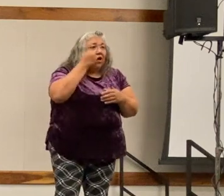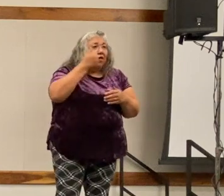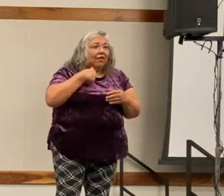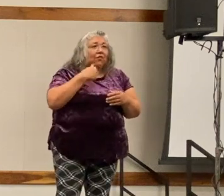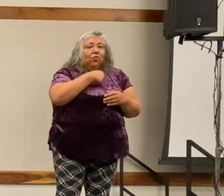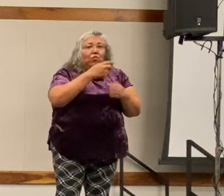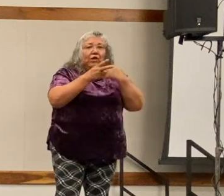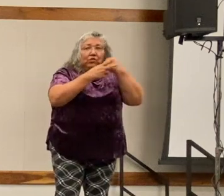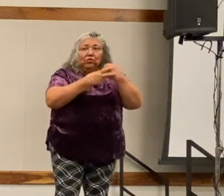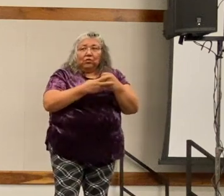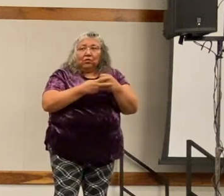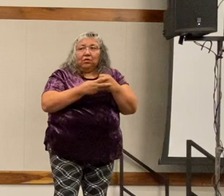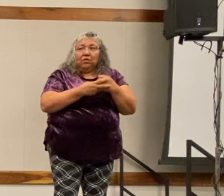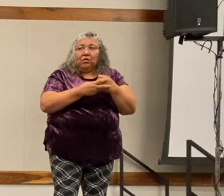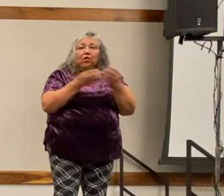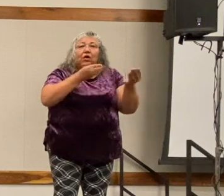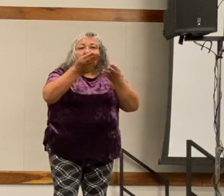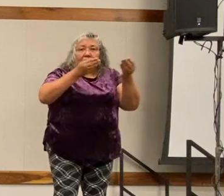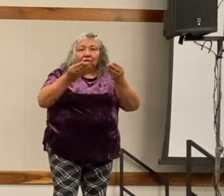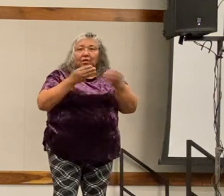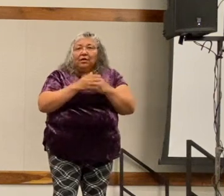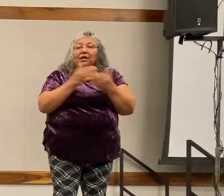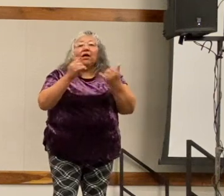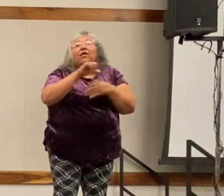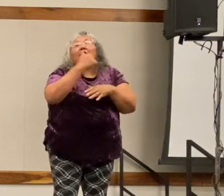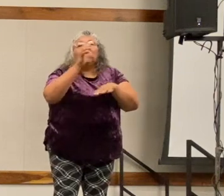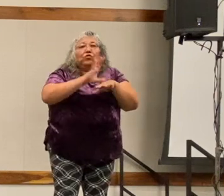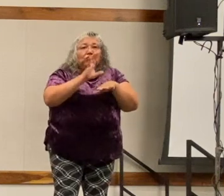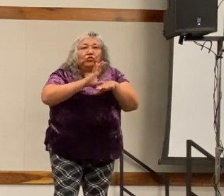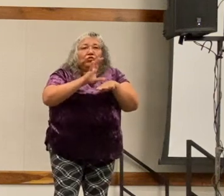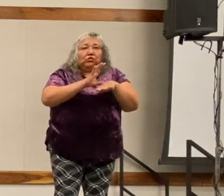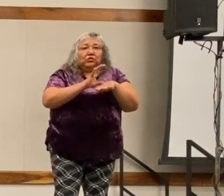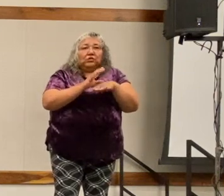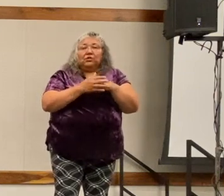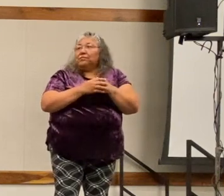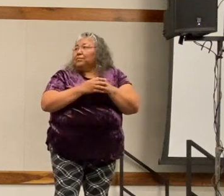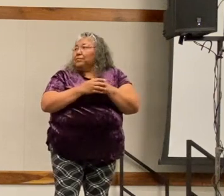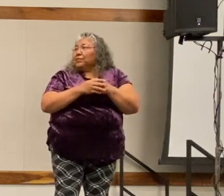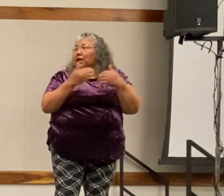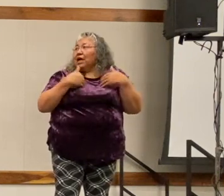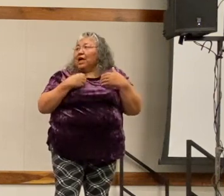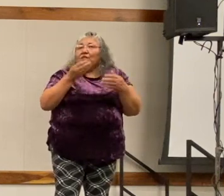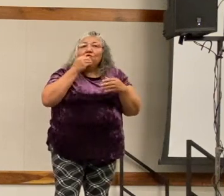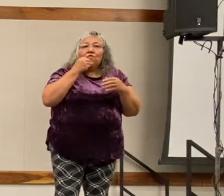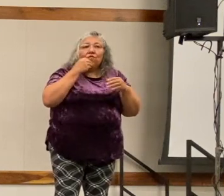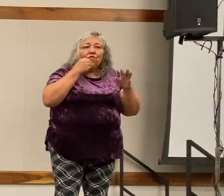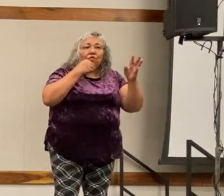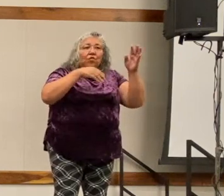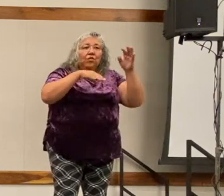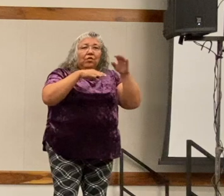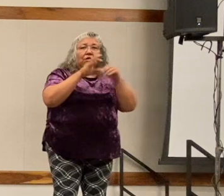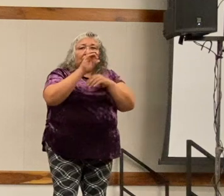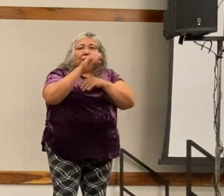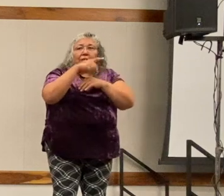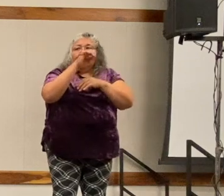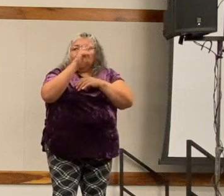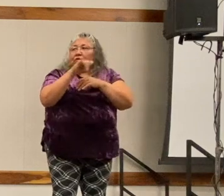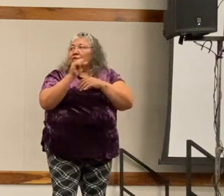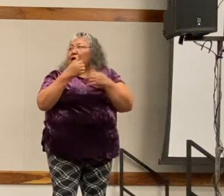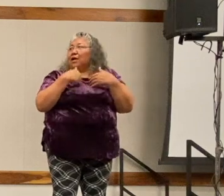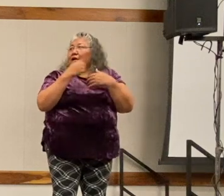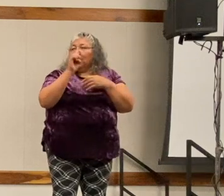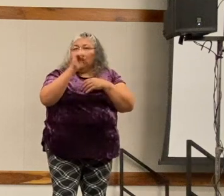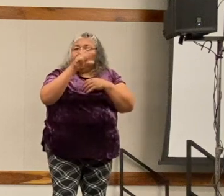we store it, and we start pumping it out. Here's the other thing. Other churches have food pantries as well. I know that Element has one of the biggest